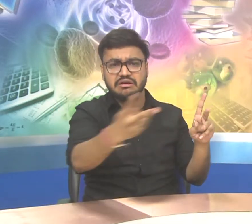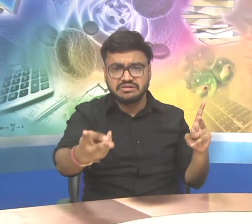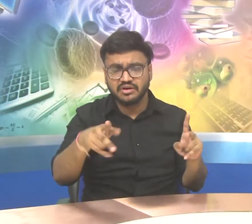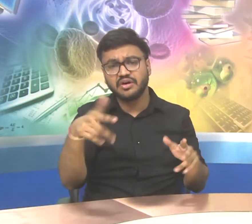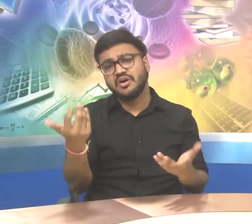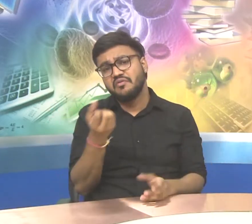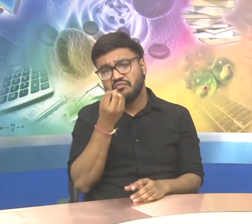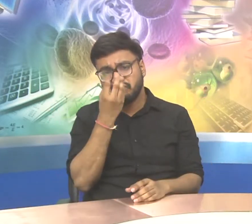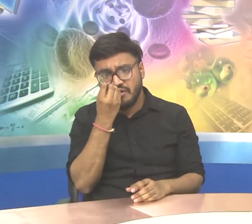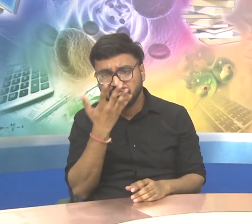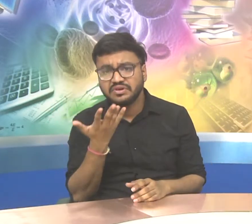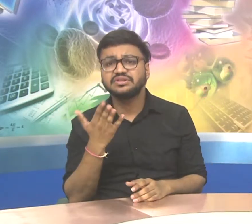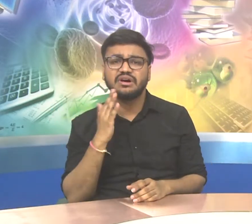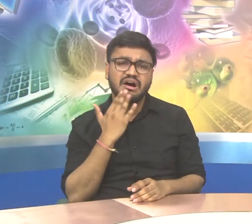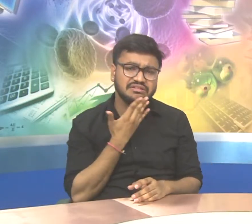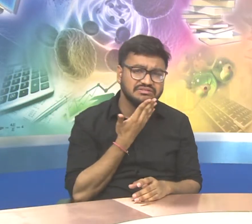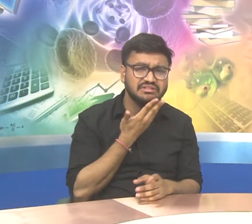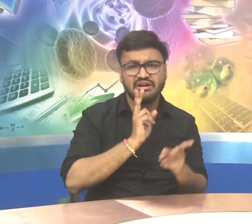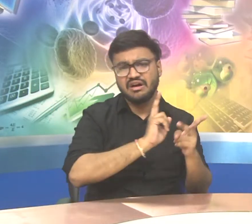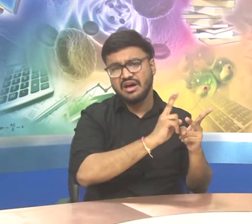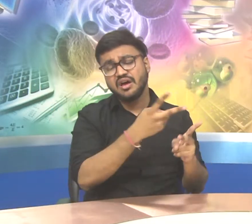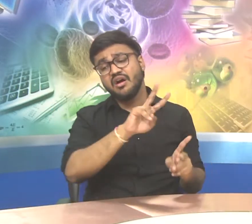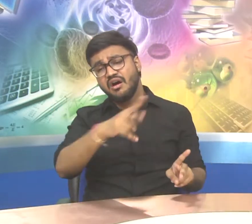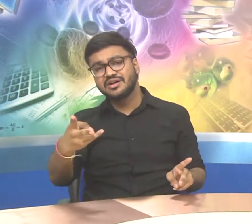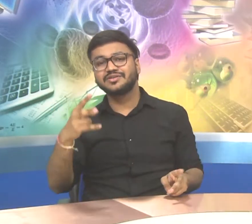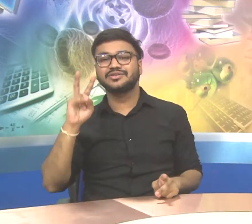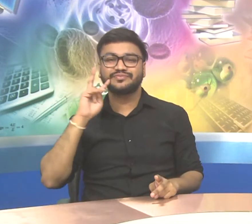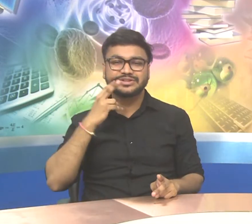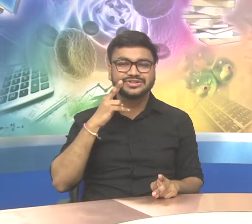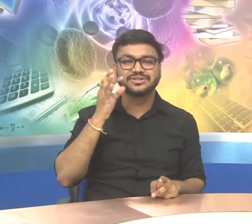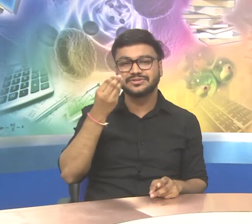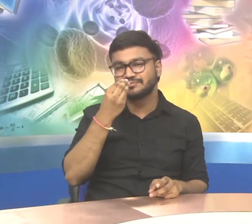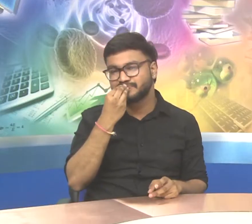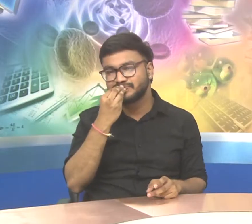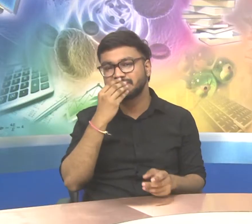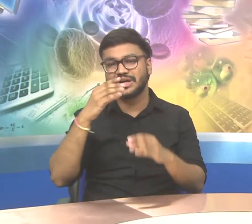flowers, insects, foods, etc.